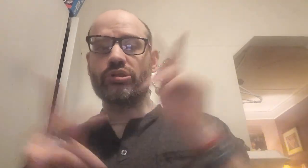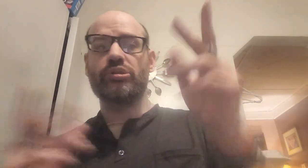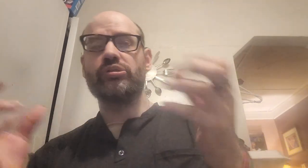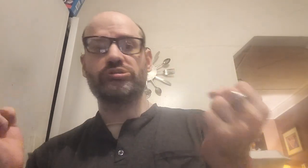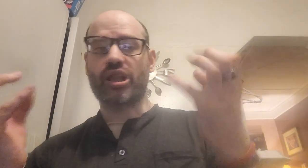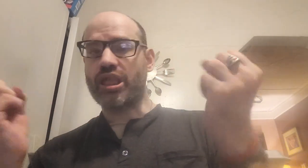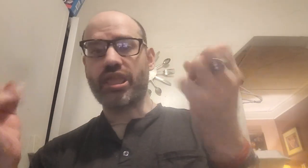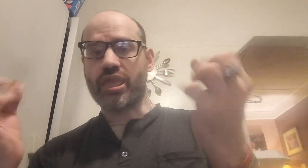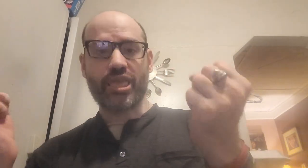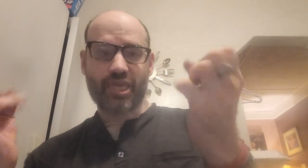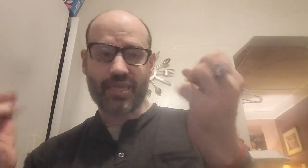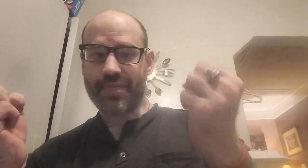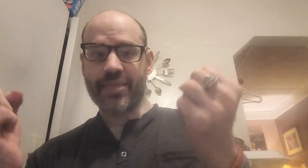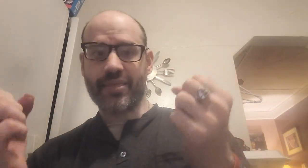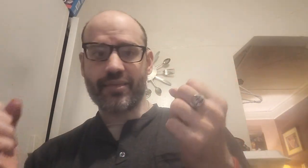language.